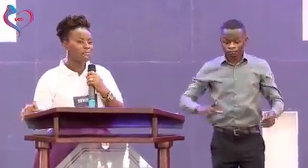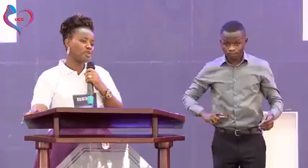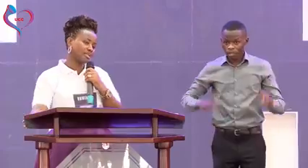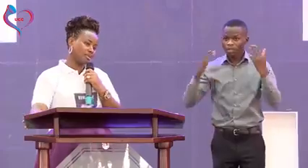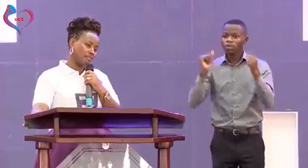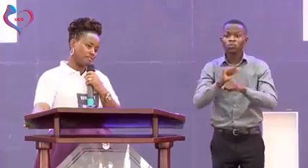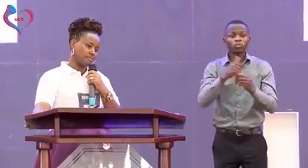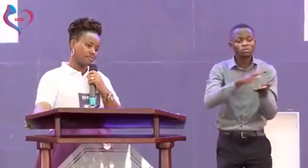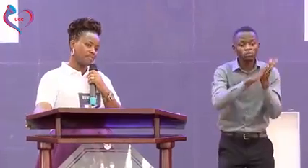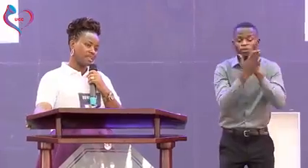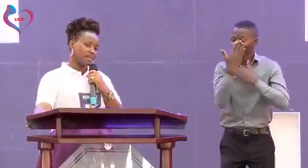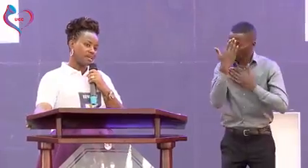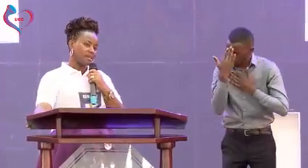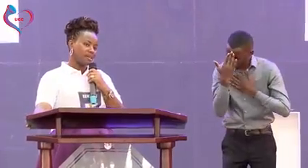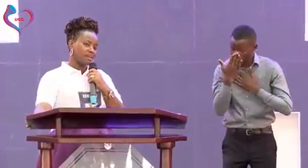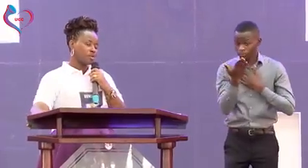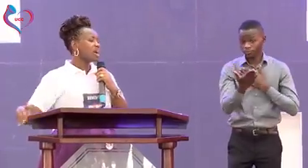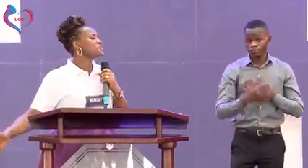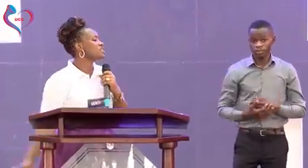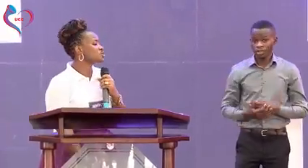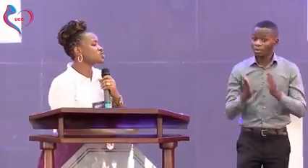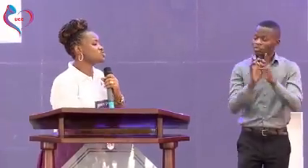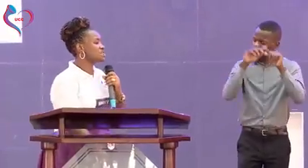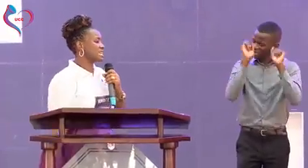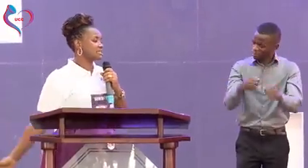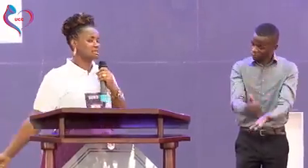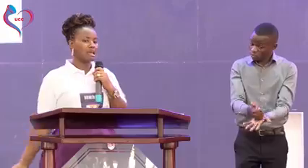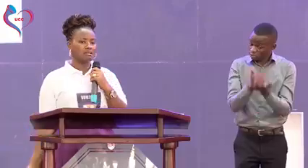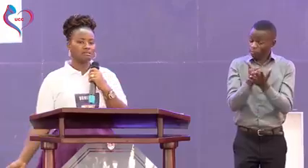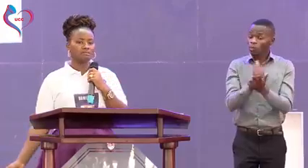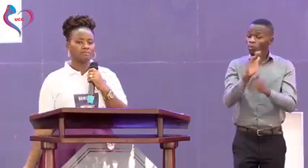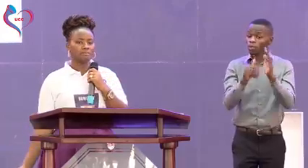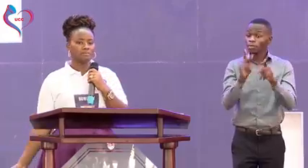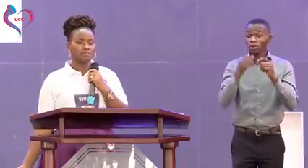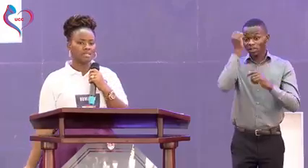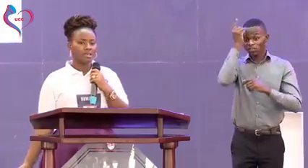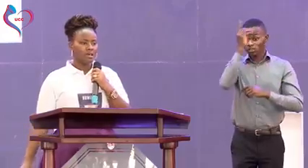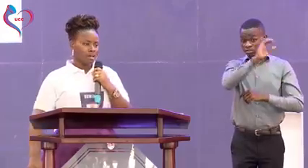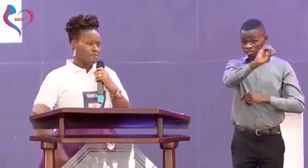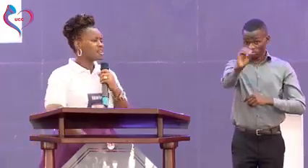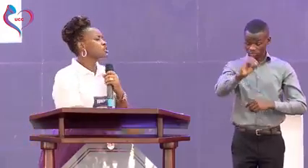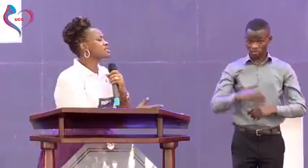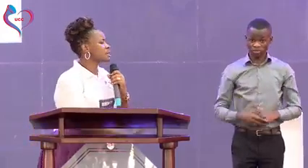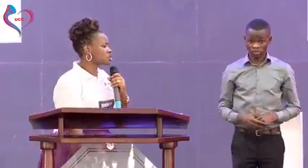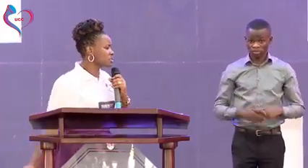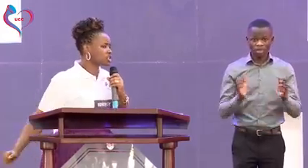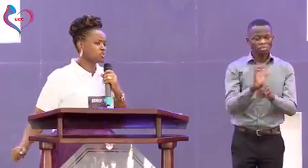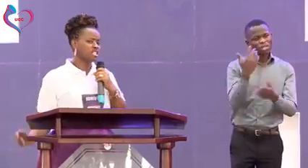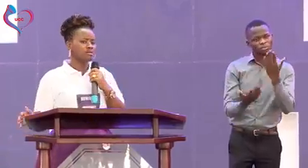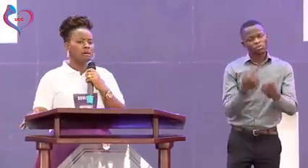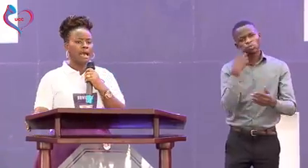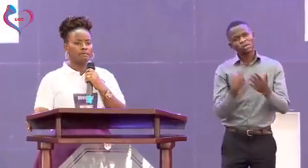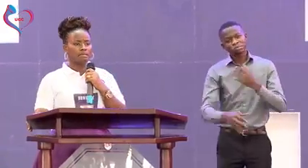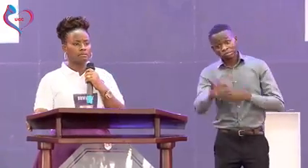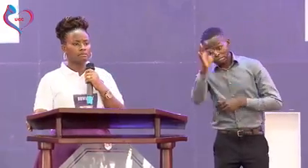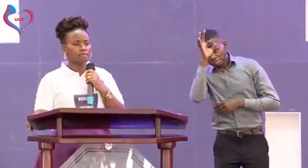you will humble yourself to help those who do not understand, those who seem to be